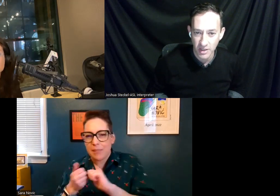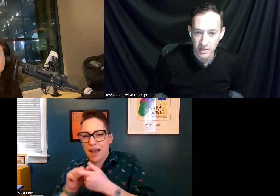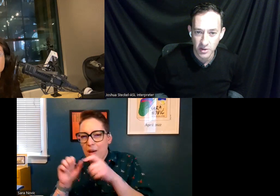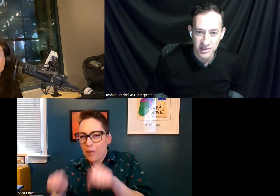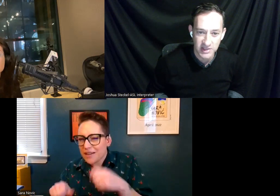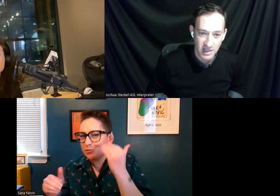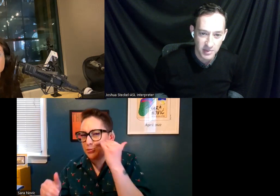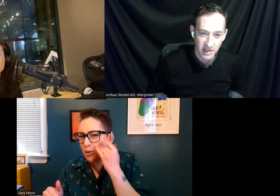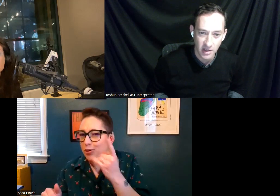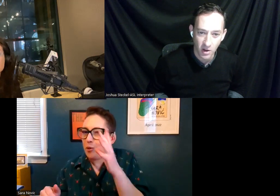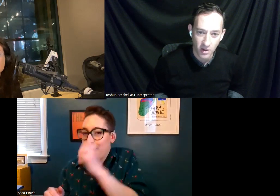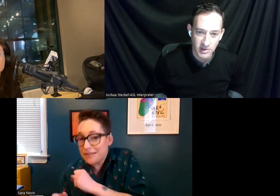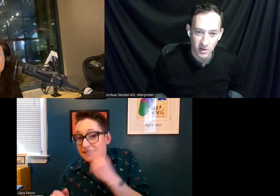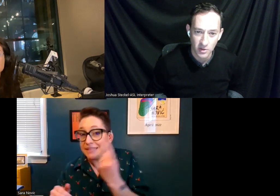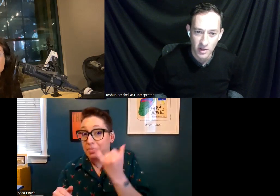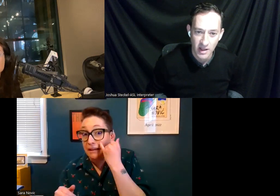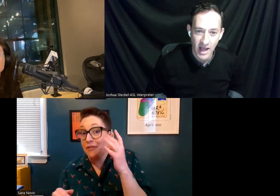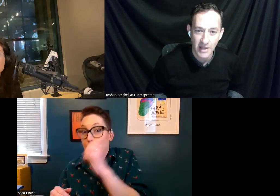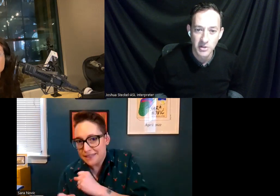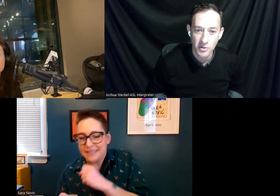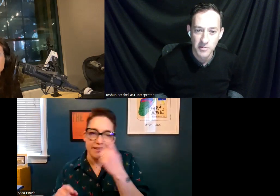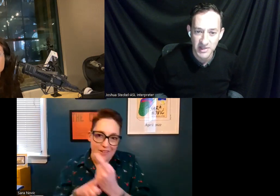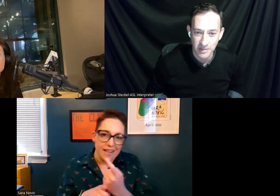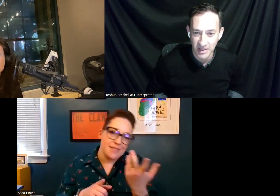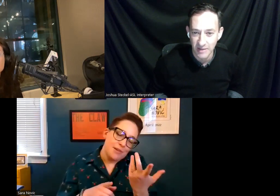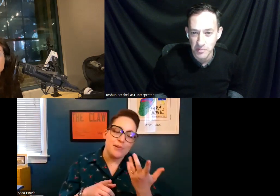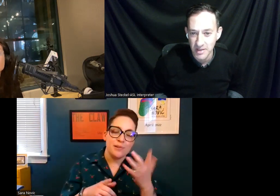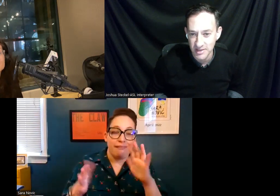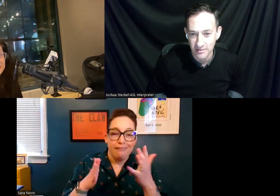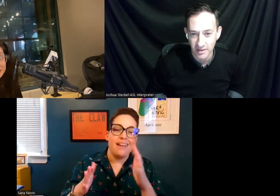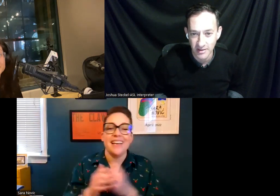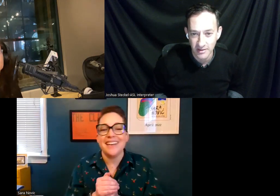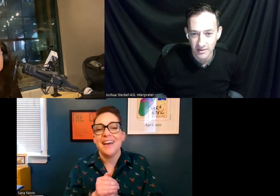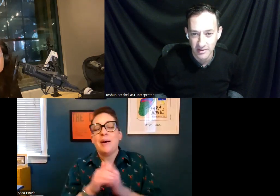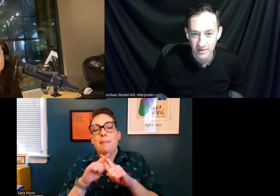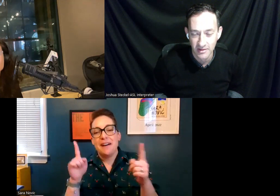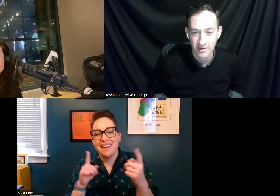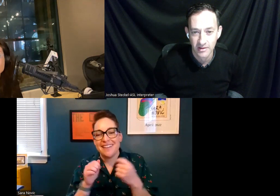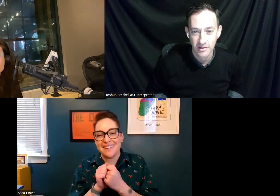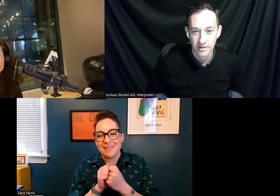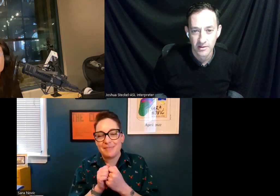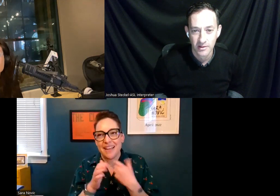but I didn't notice these sounds. But then also, how do you know you miss something if you miss it, right?